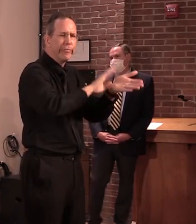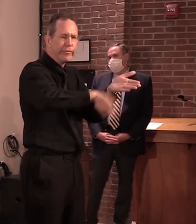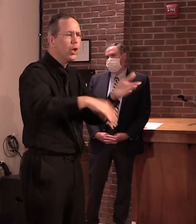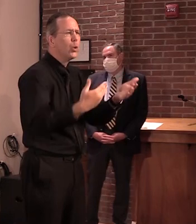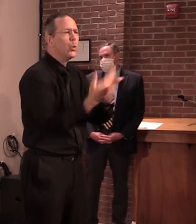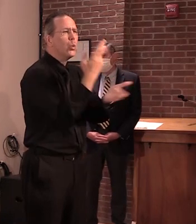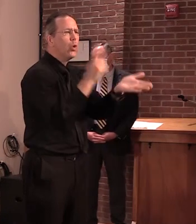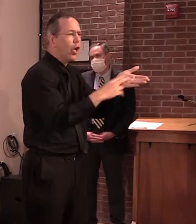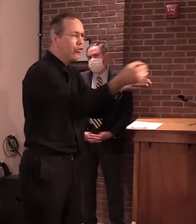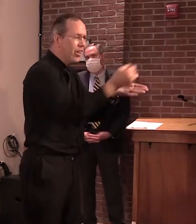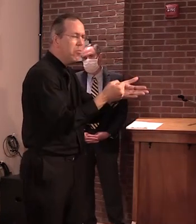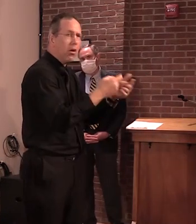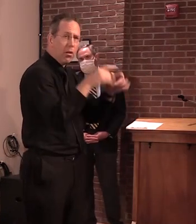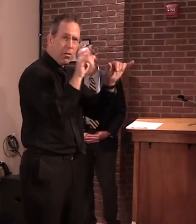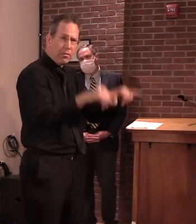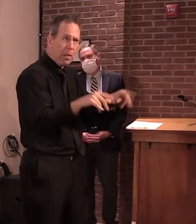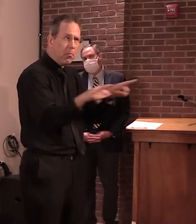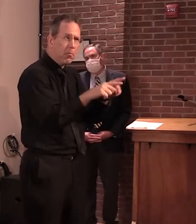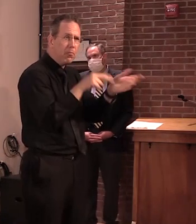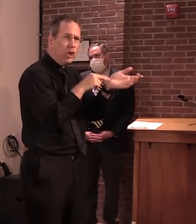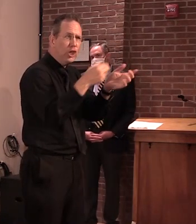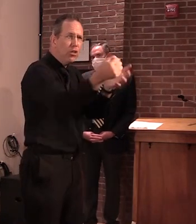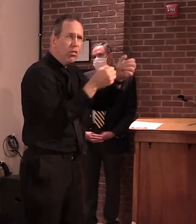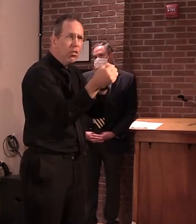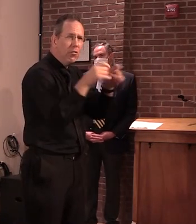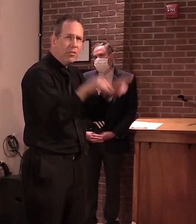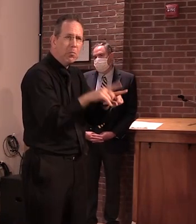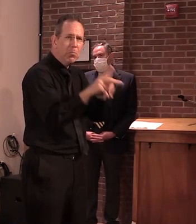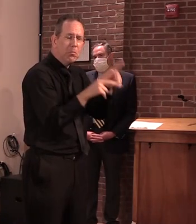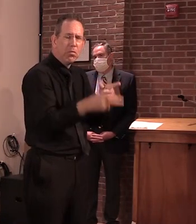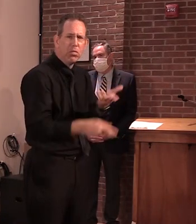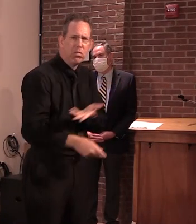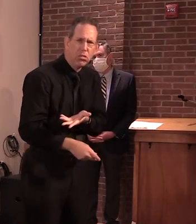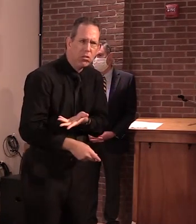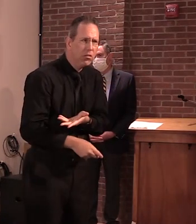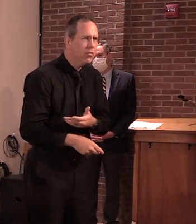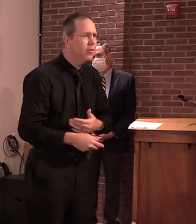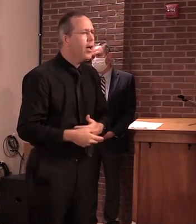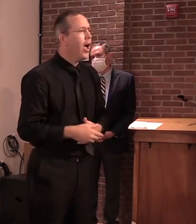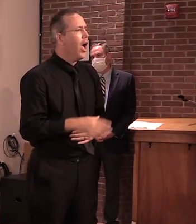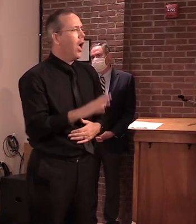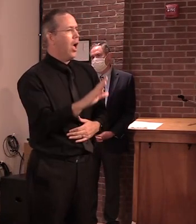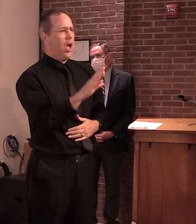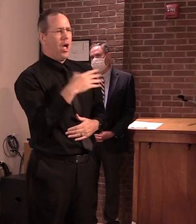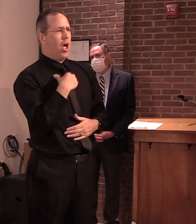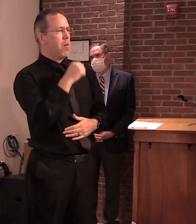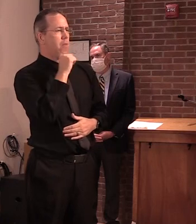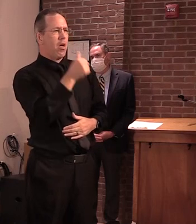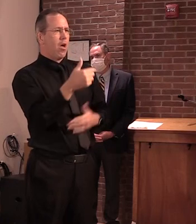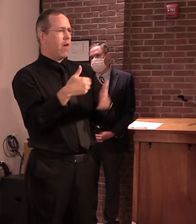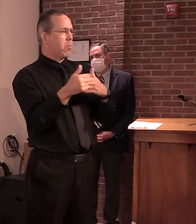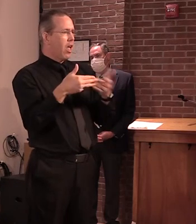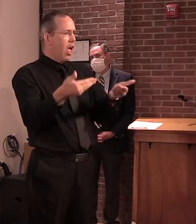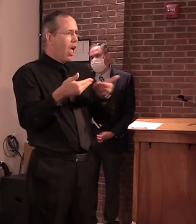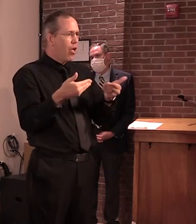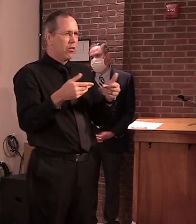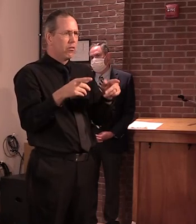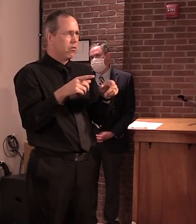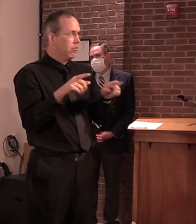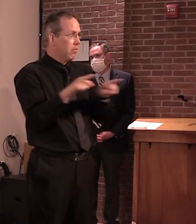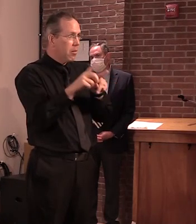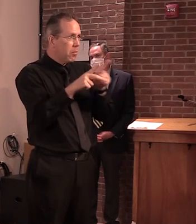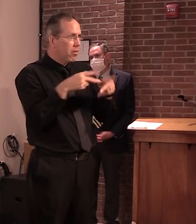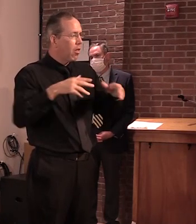haven't determined the fault of who is who's at fault here. I would say give us some